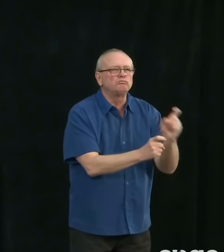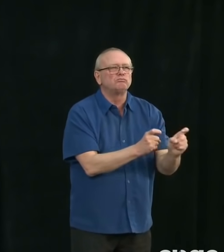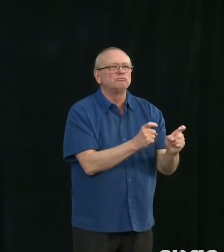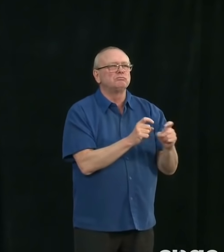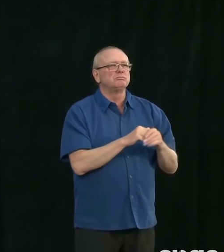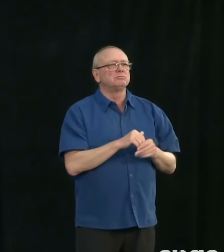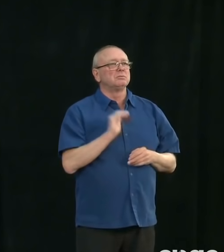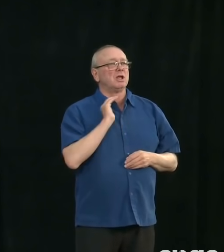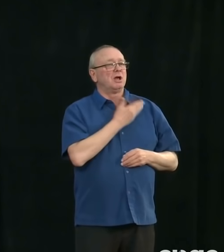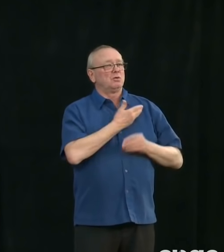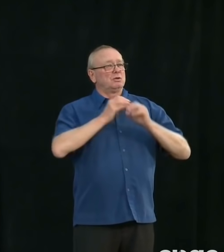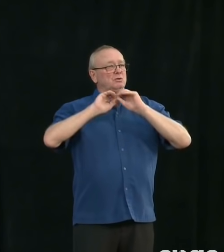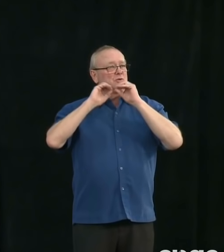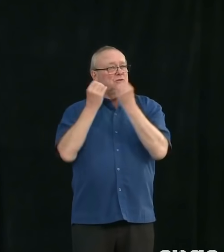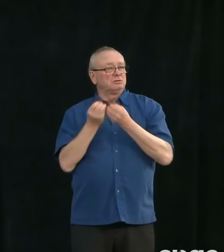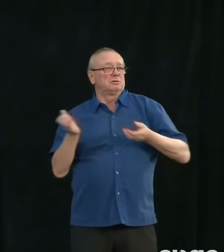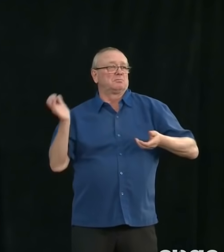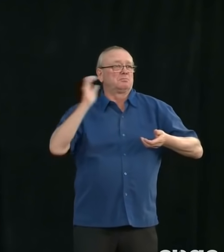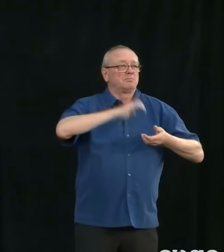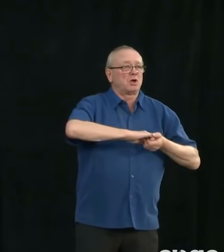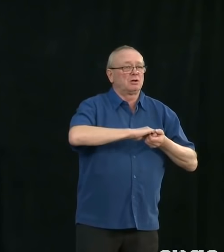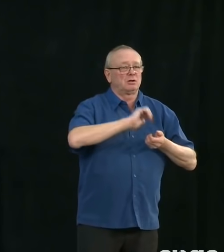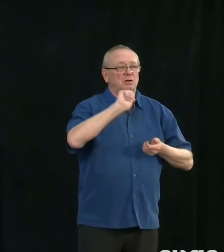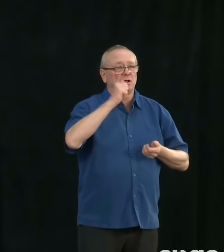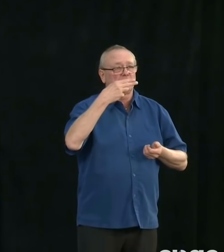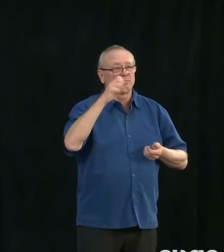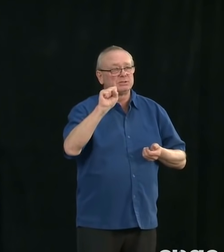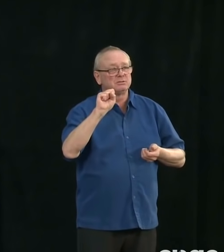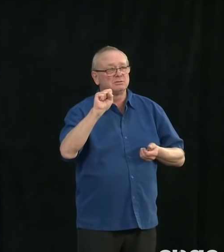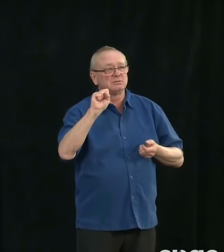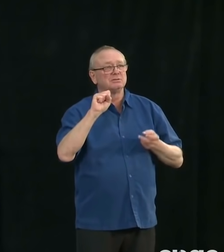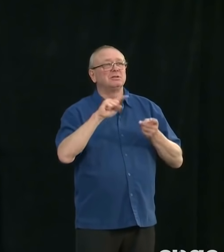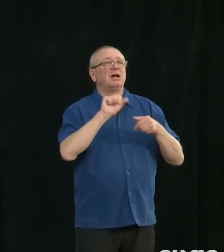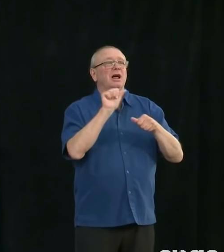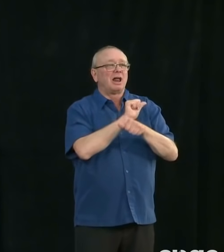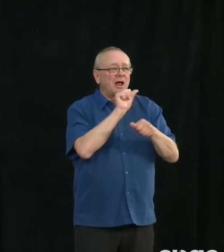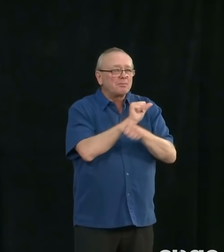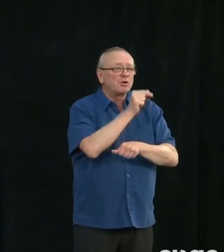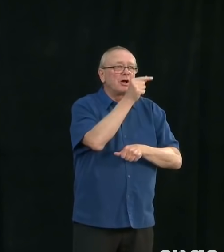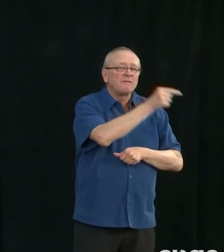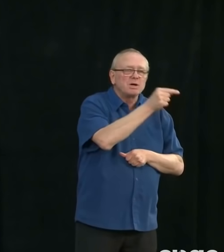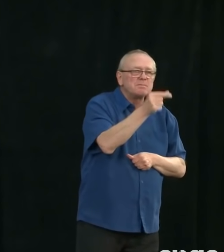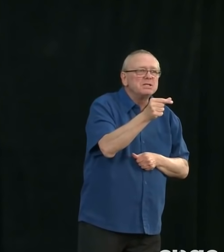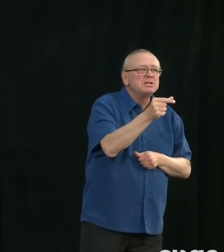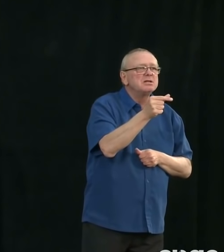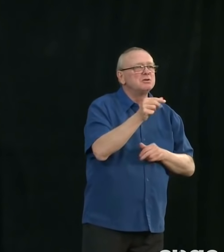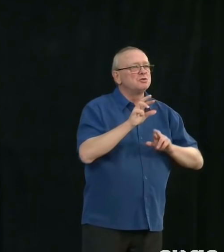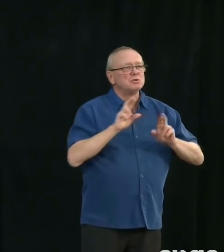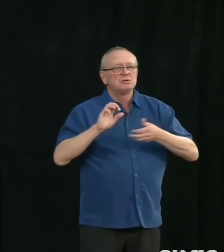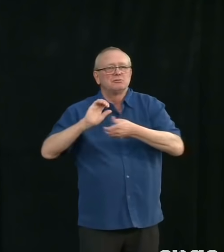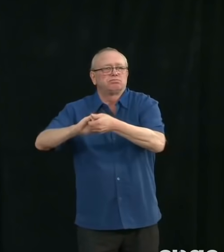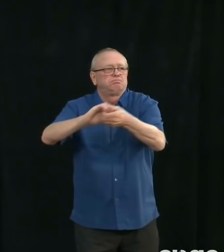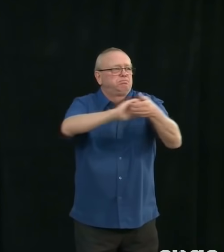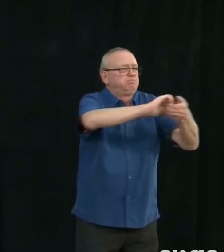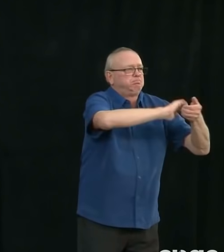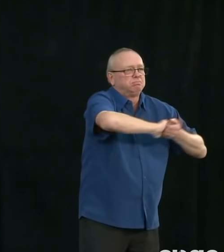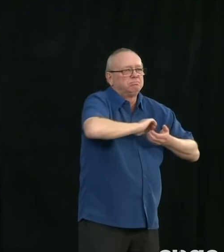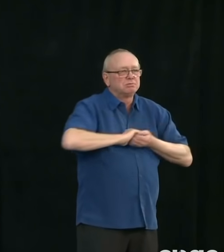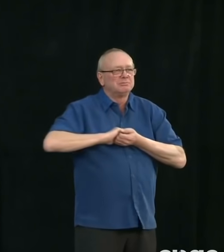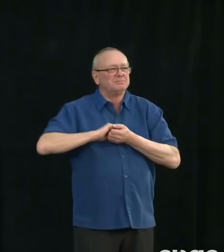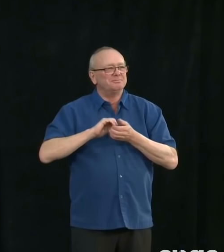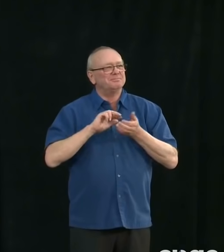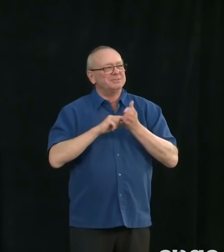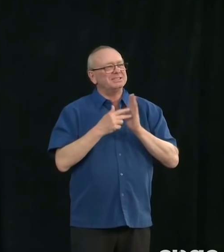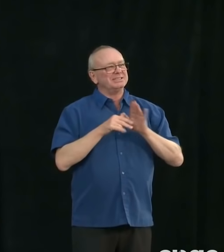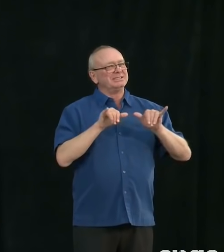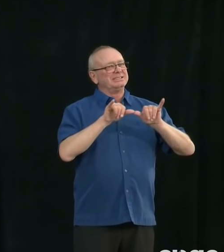our organization has with Alberta Health Services and the Government of Alberta, we would not have the strong and agile system that we've needed to respond